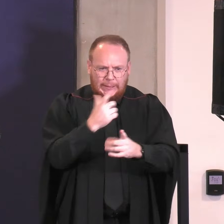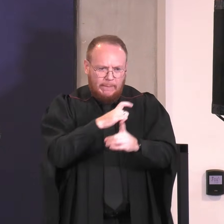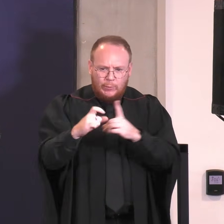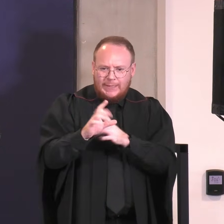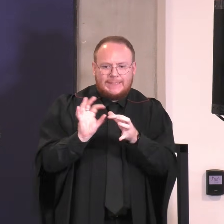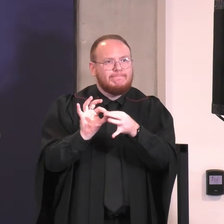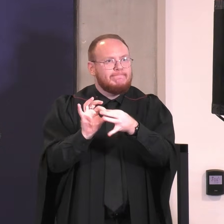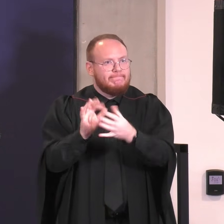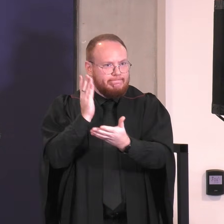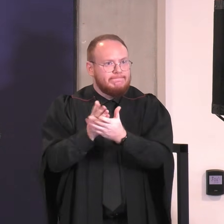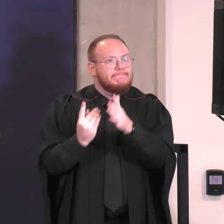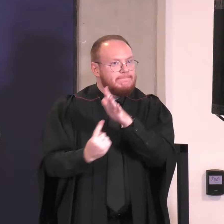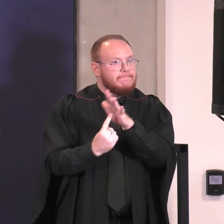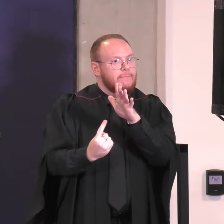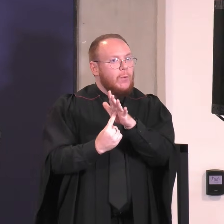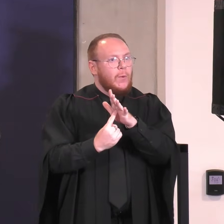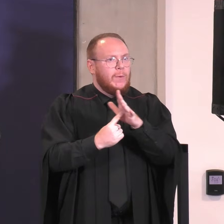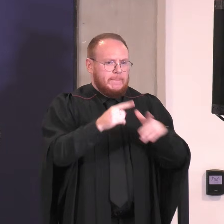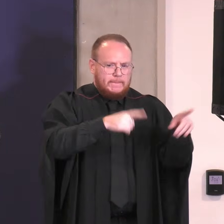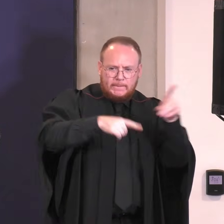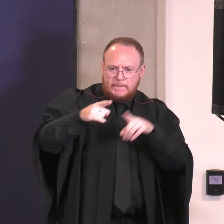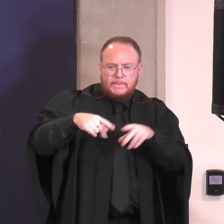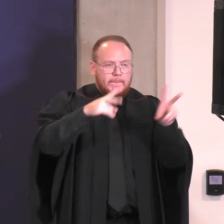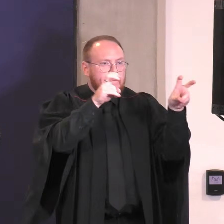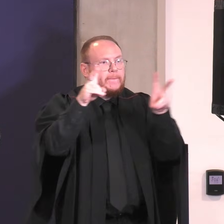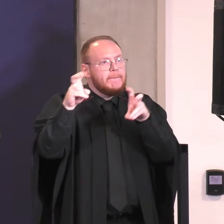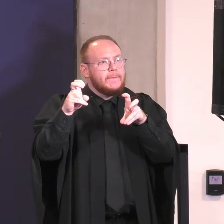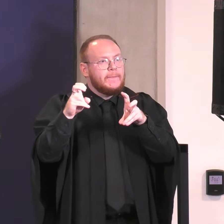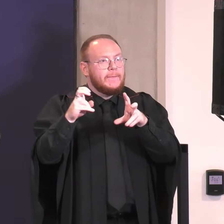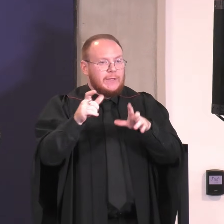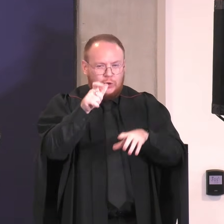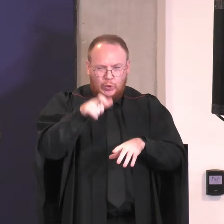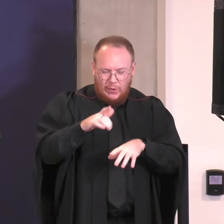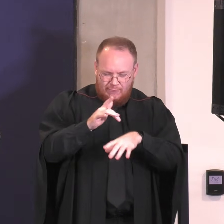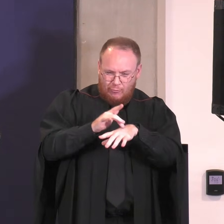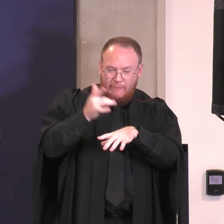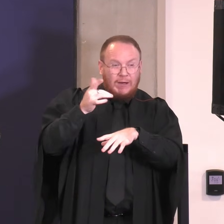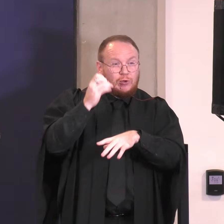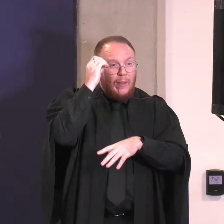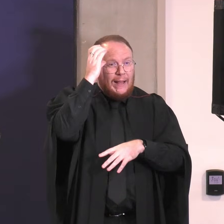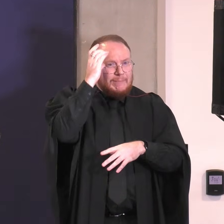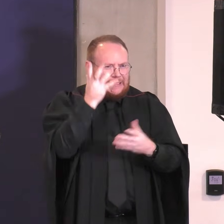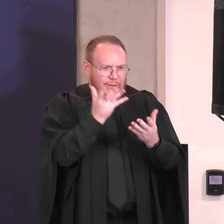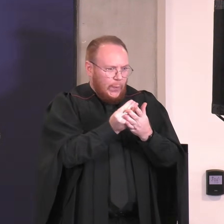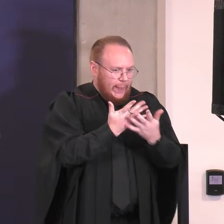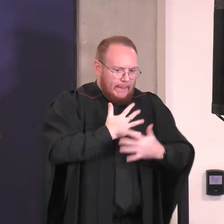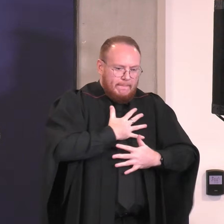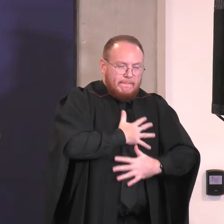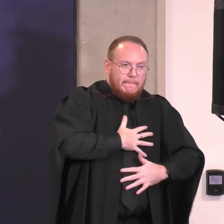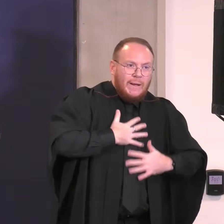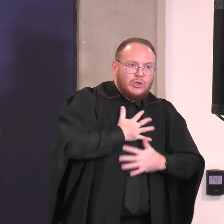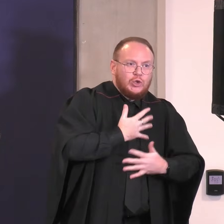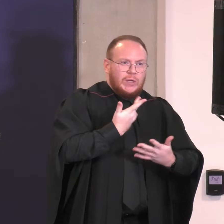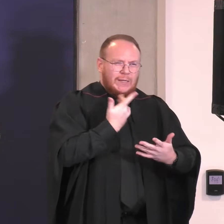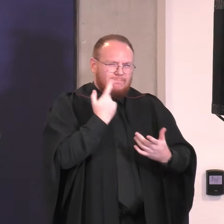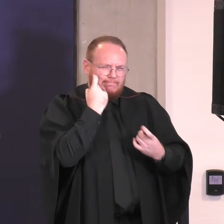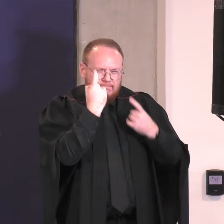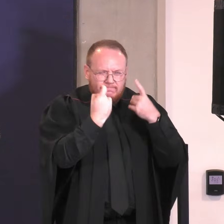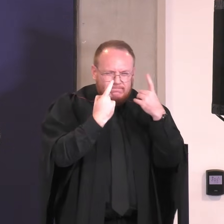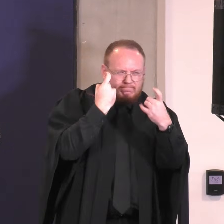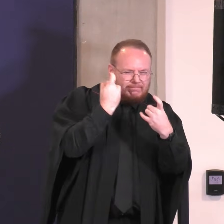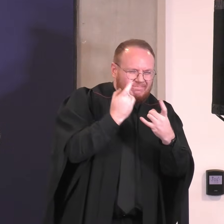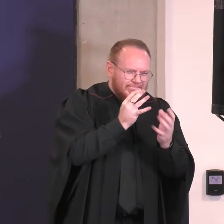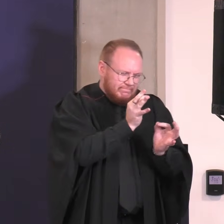all disciplines, our students combine professional expertise with compassion, curiosity, and critical insight to